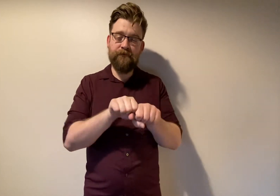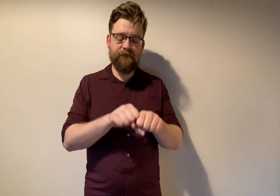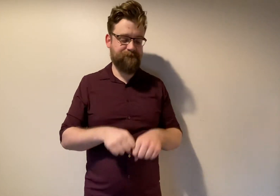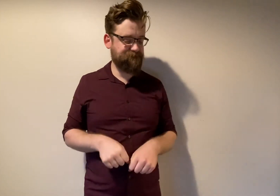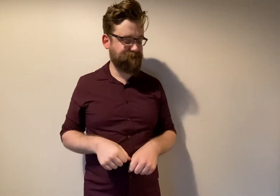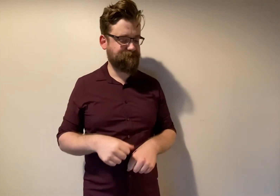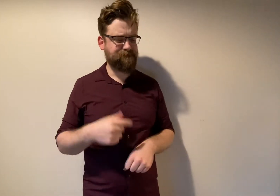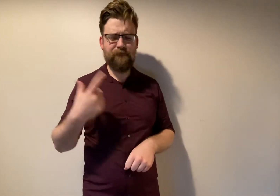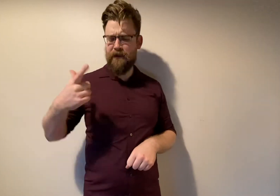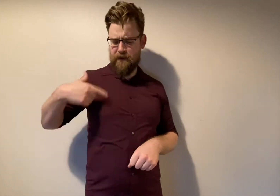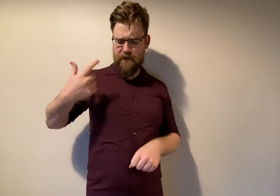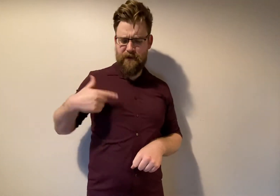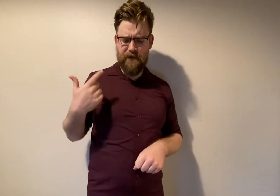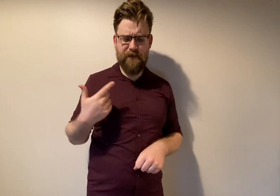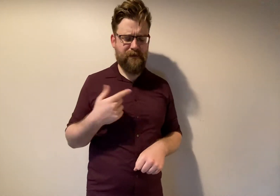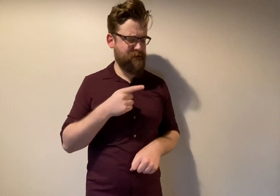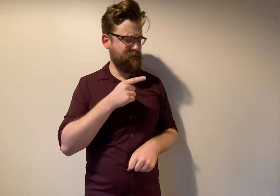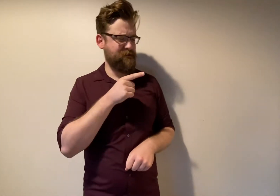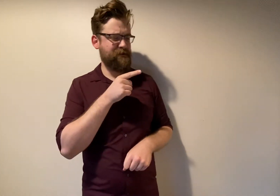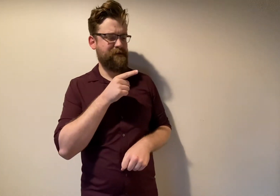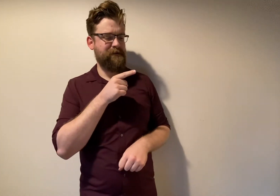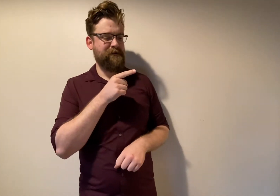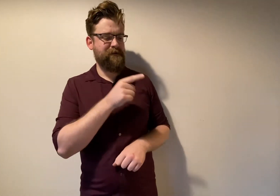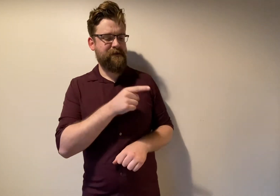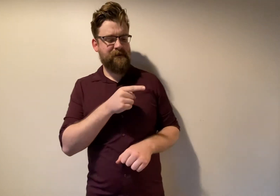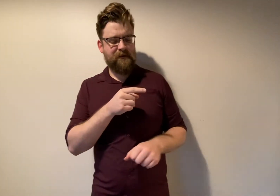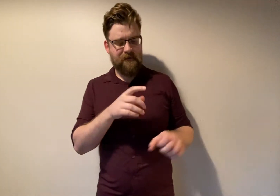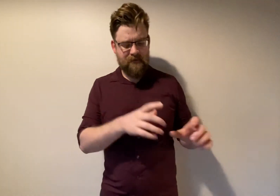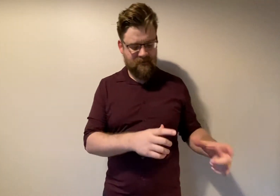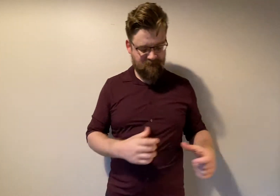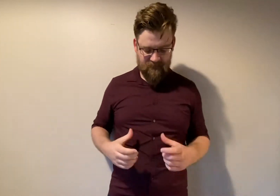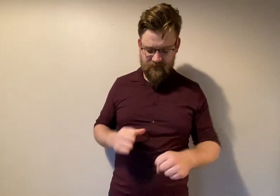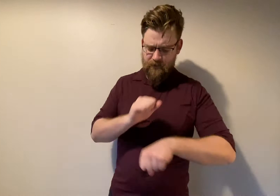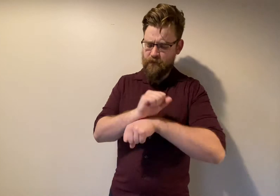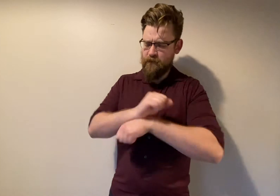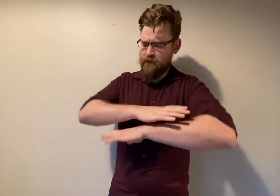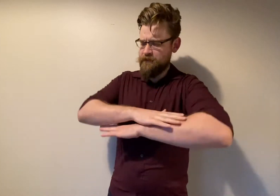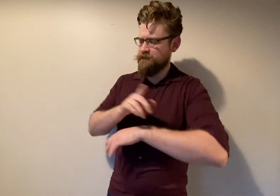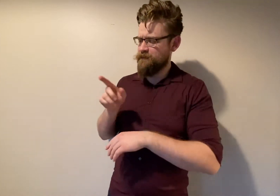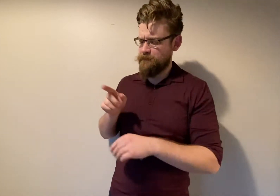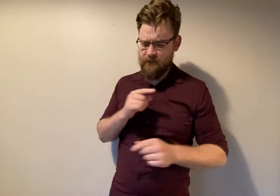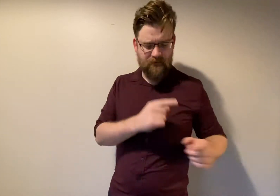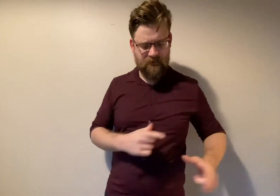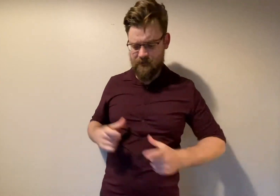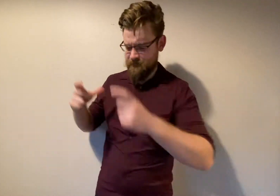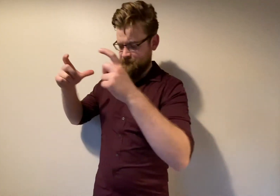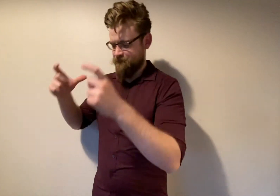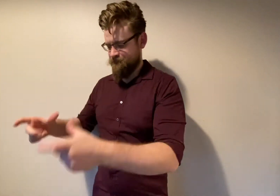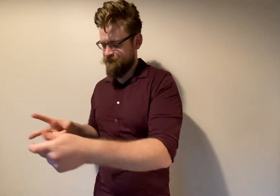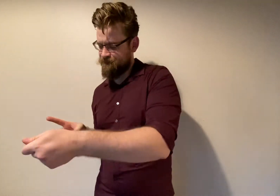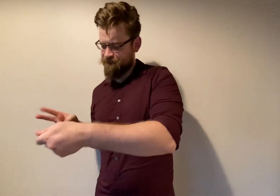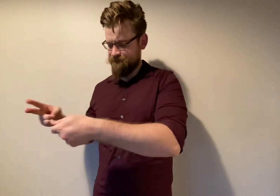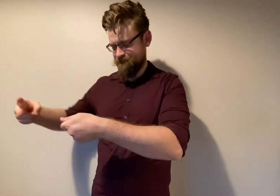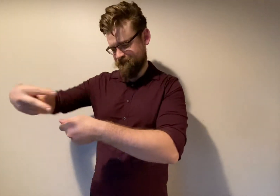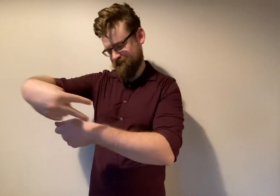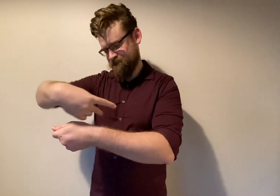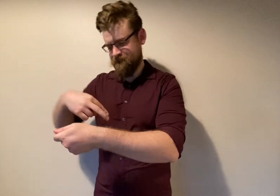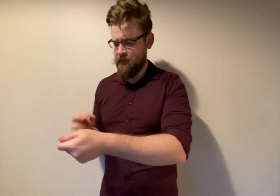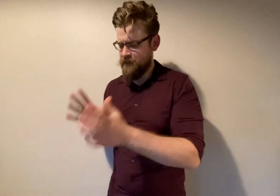was clear, and his heart was light amidst all of his troubles. So he went away peaceably to bed, and left all his cares to